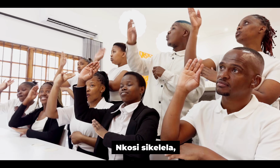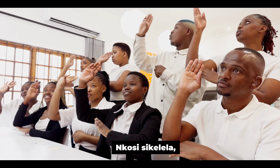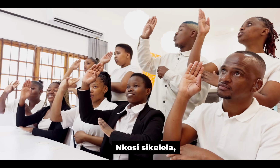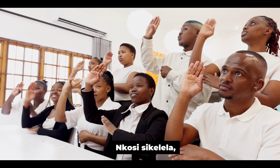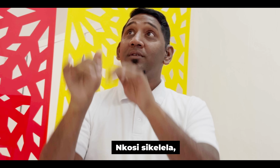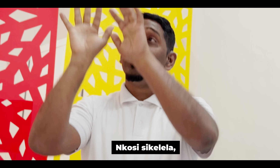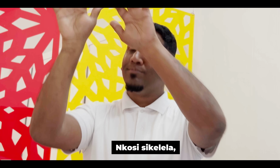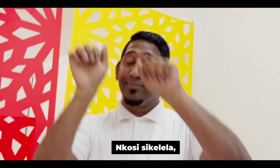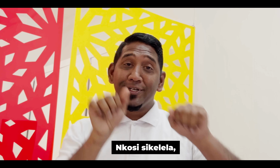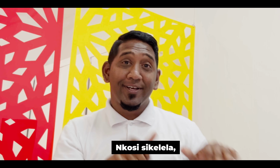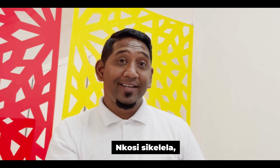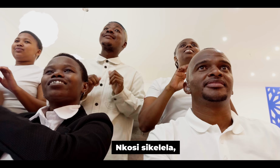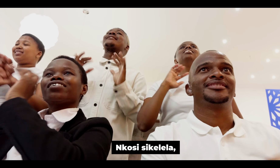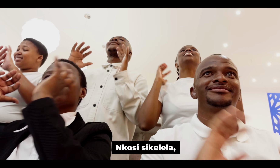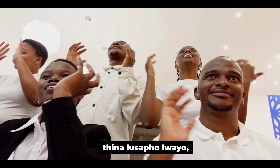Nkosi sikelela